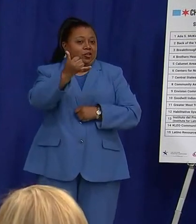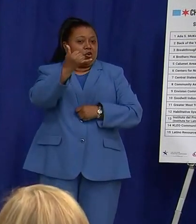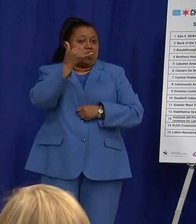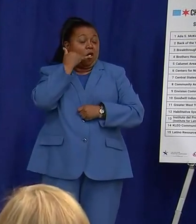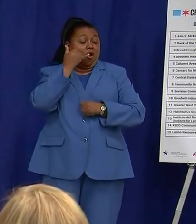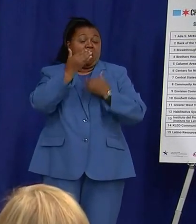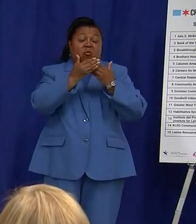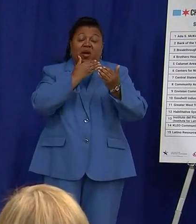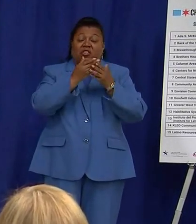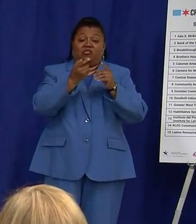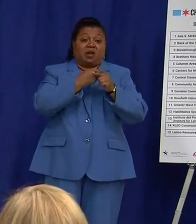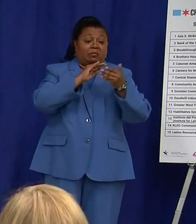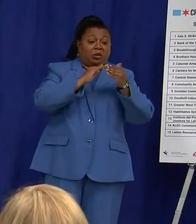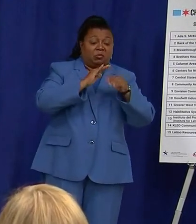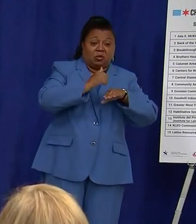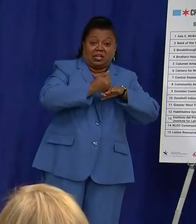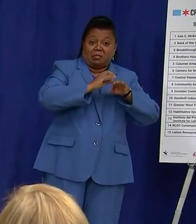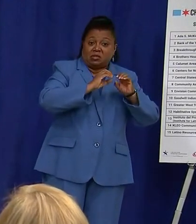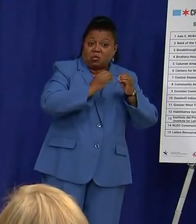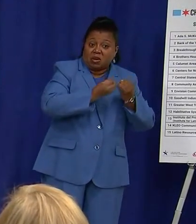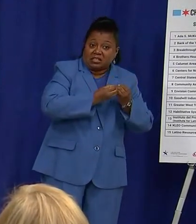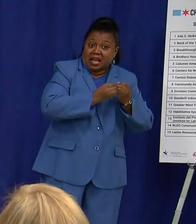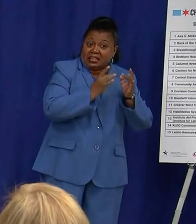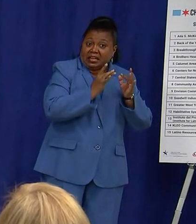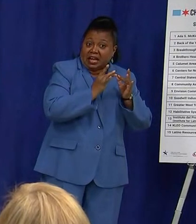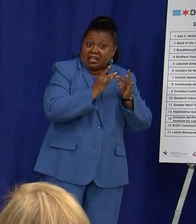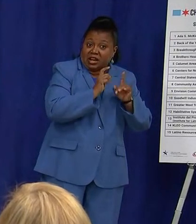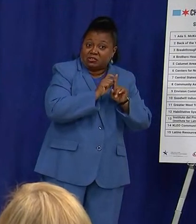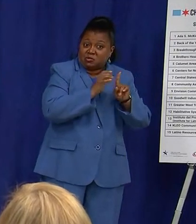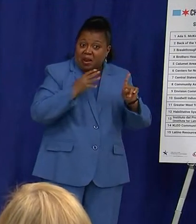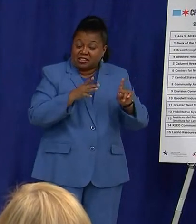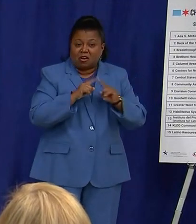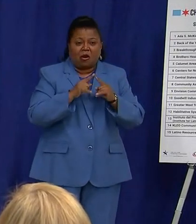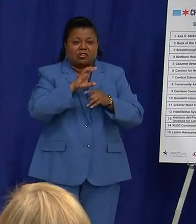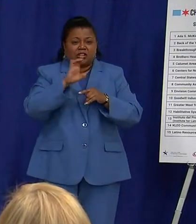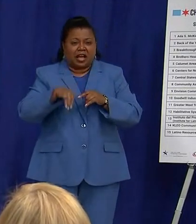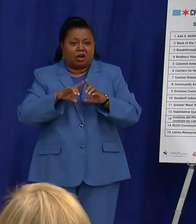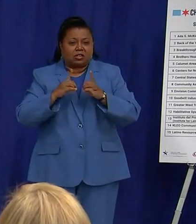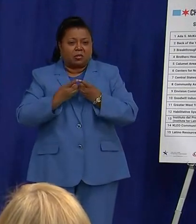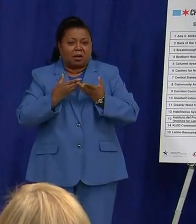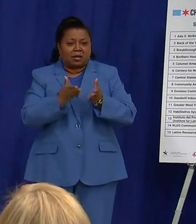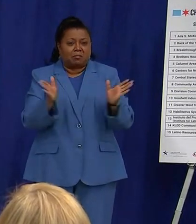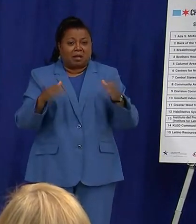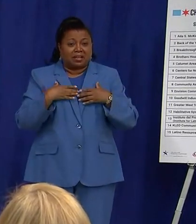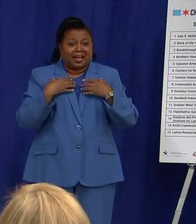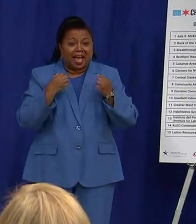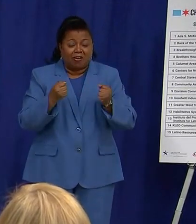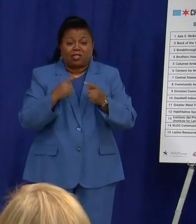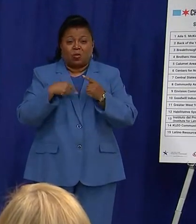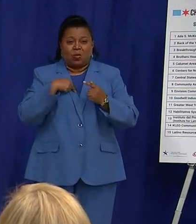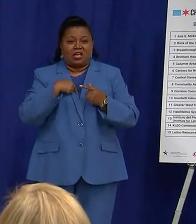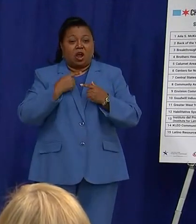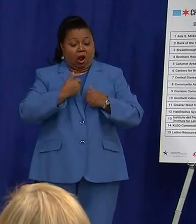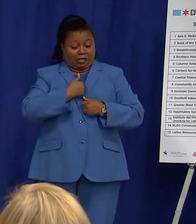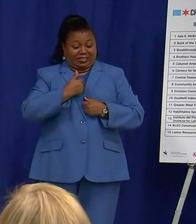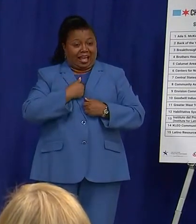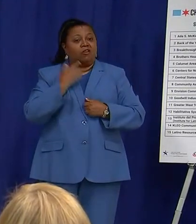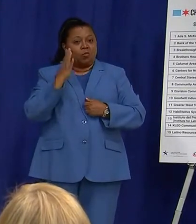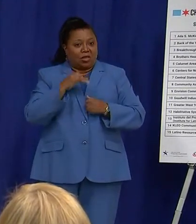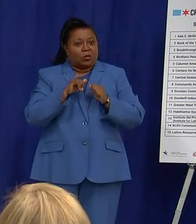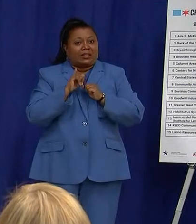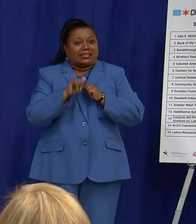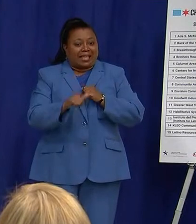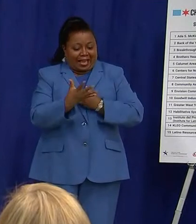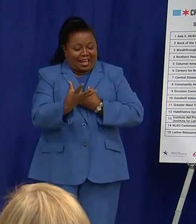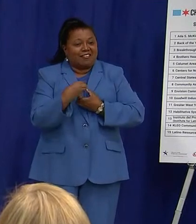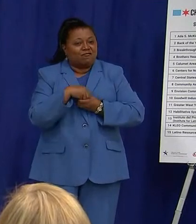call, whether it is from a community-based organization contact tracer, whether it is from the Chicago Department of Public Health, because we ourselves will